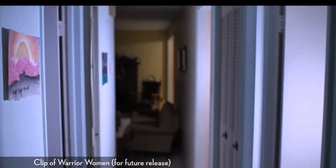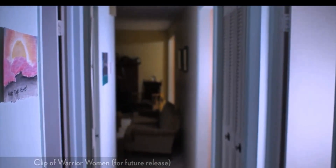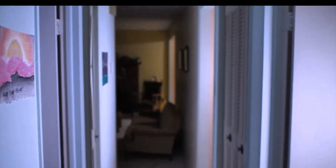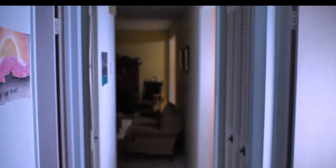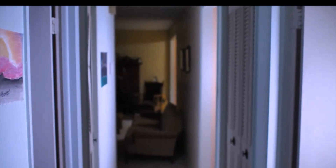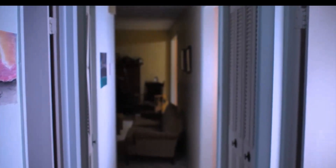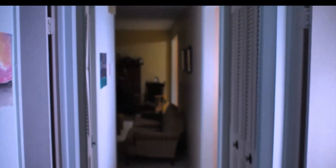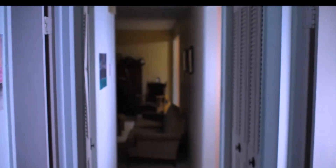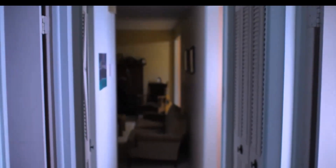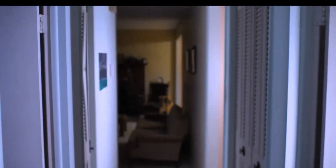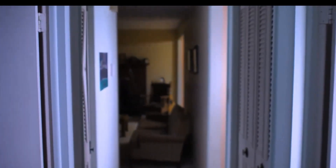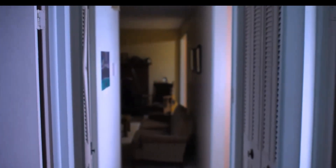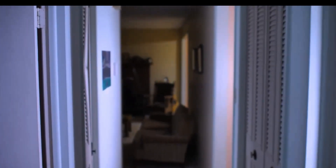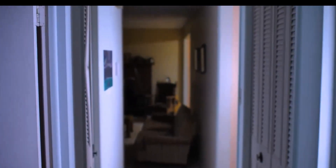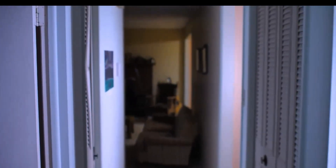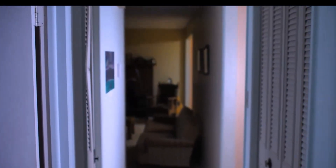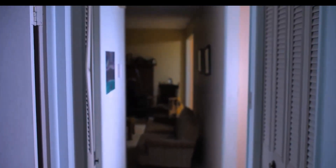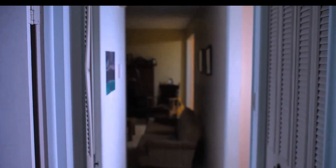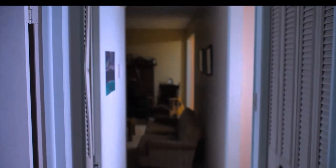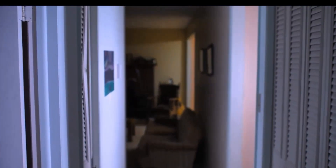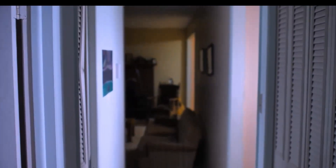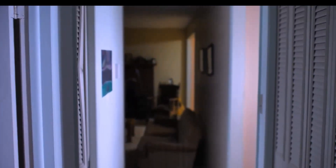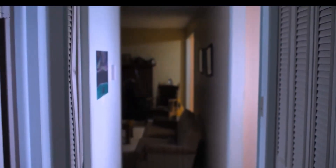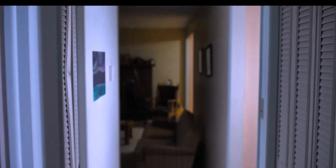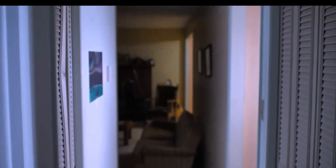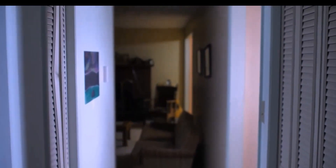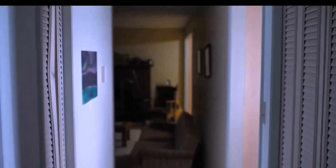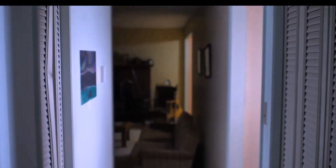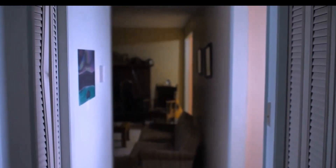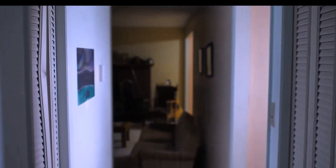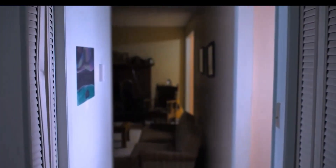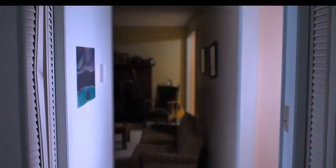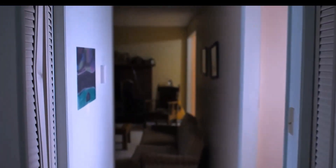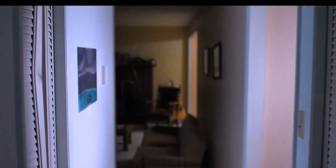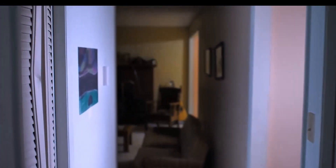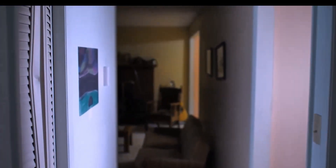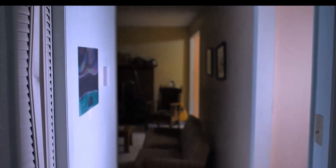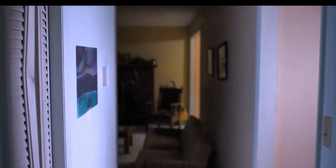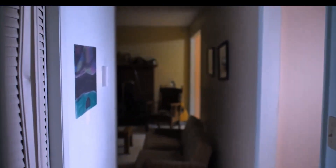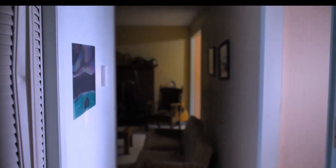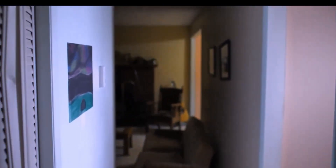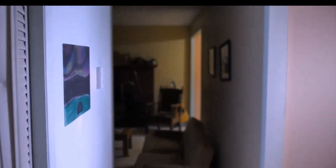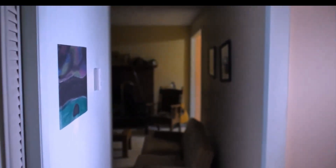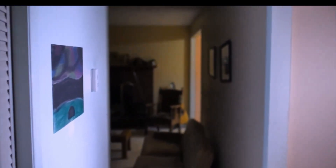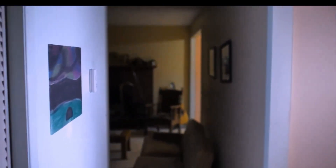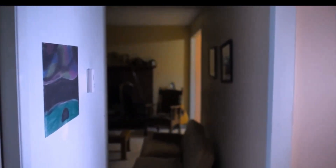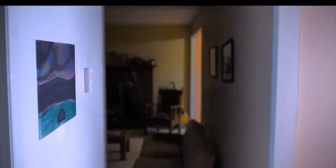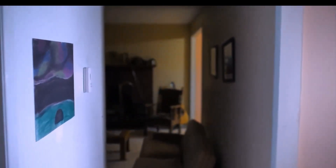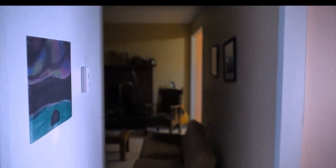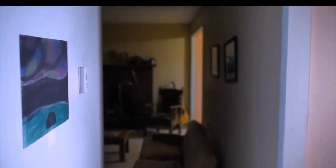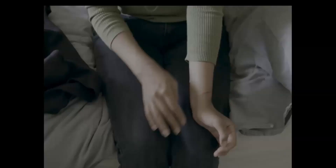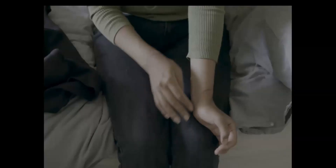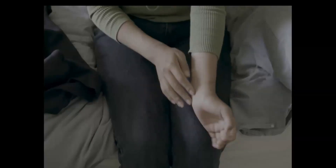me. It's the only way a child can grow up when their father abandons them.